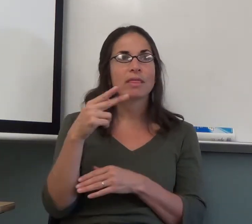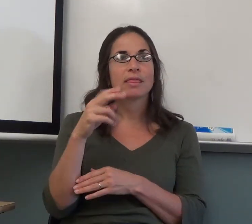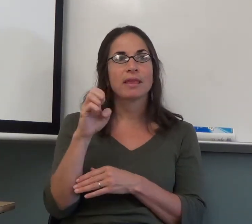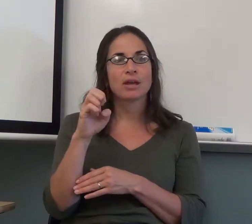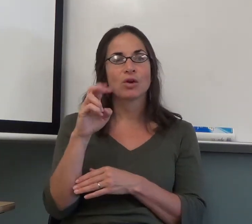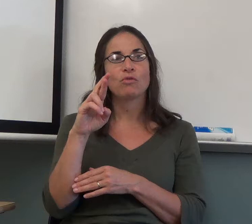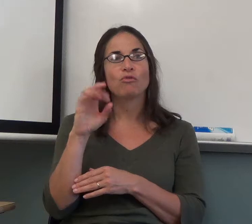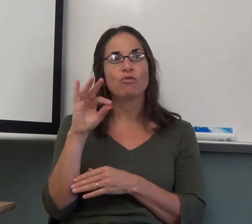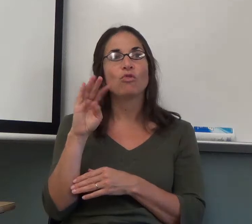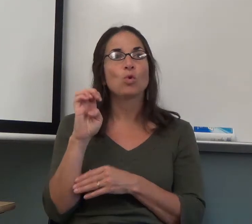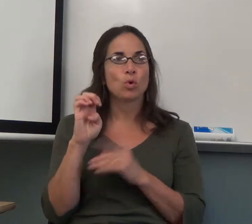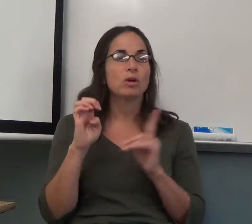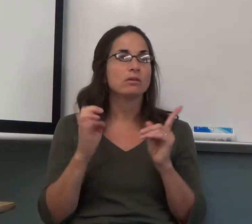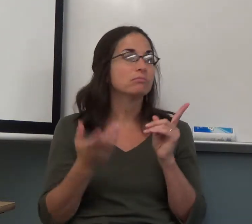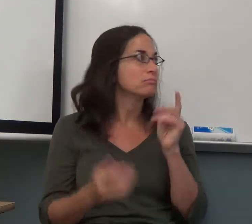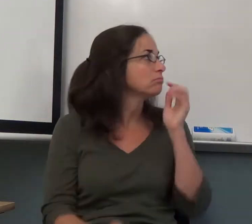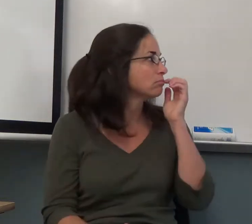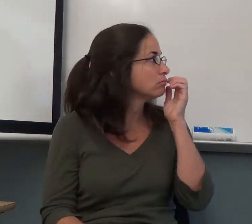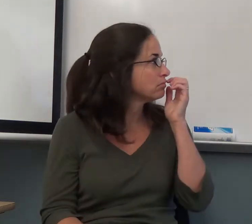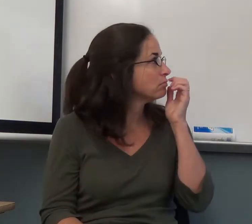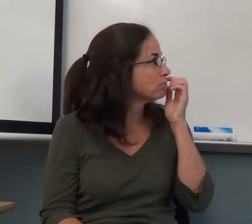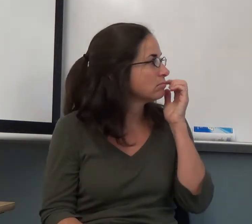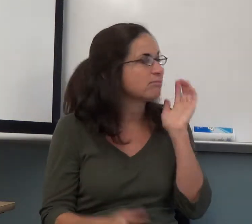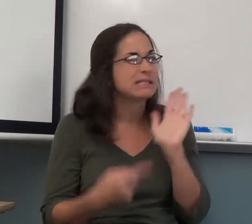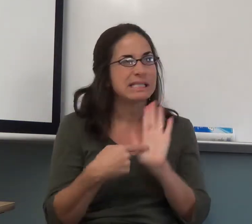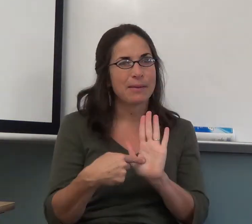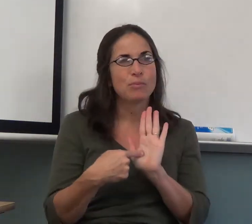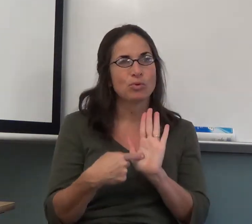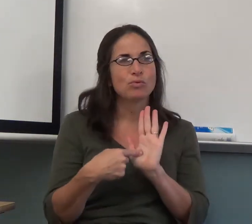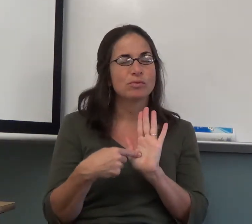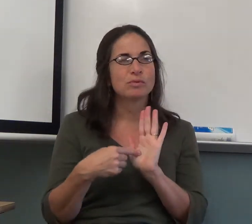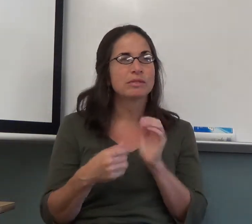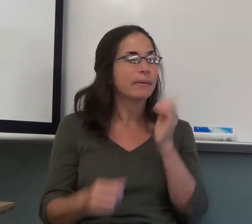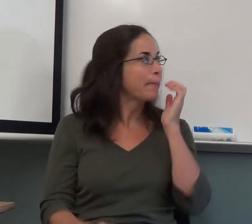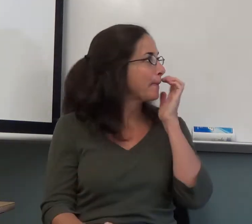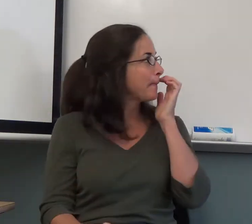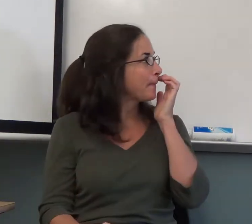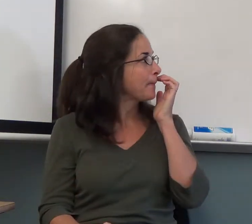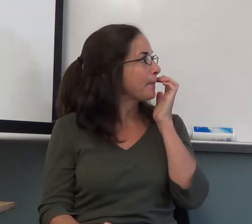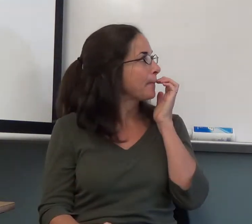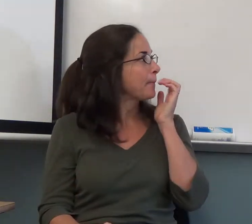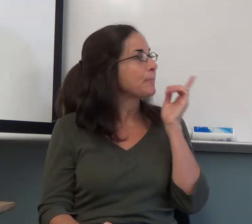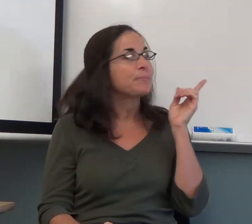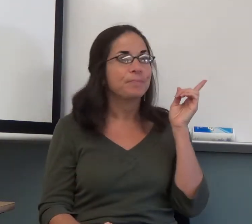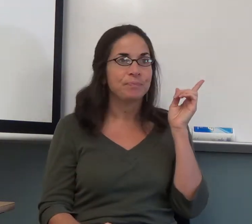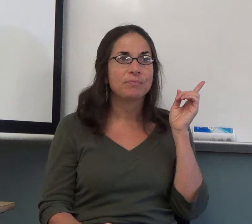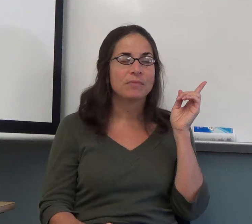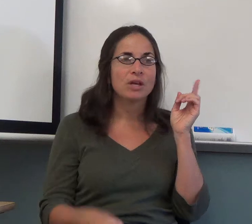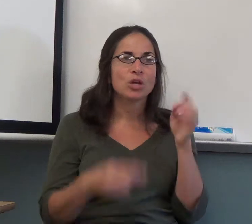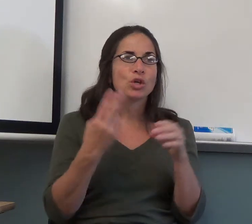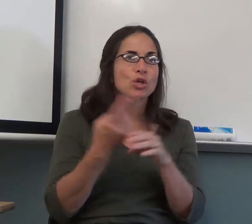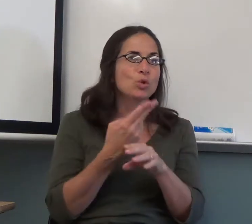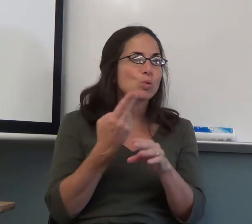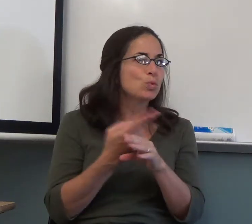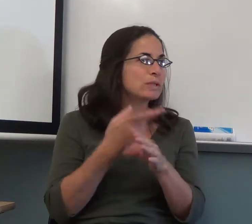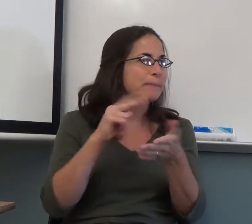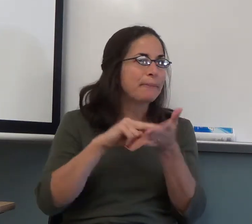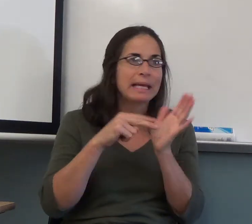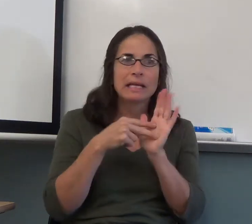Okay. These were examples of those two things. Now, when I say use meaning, I have to pick